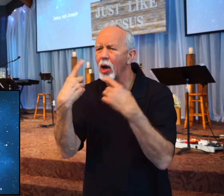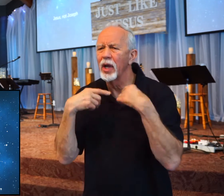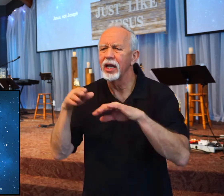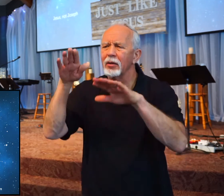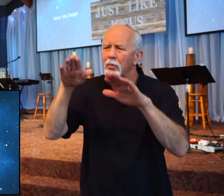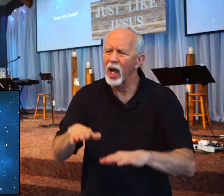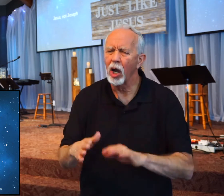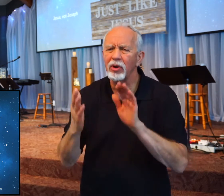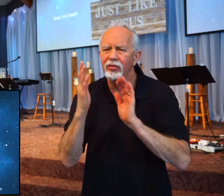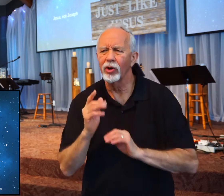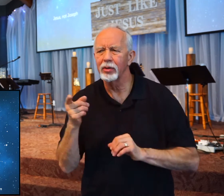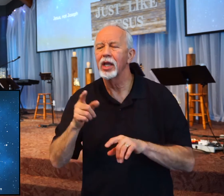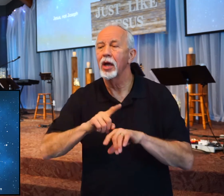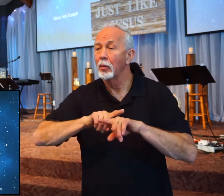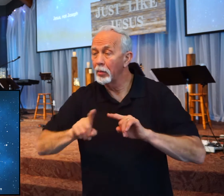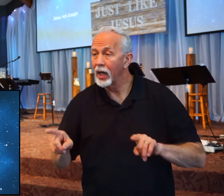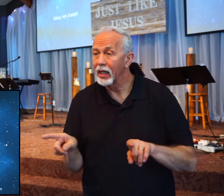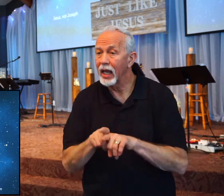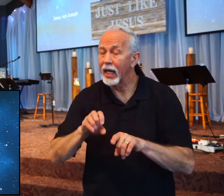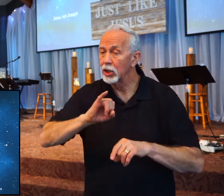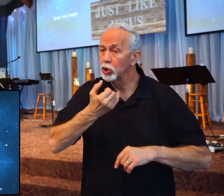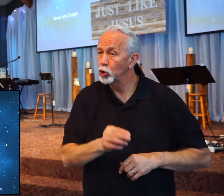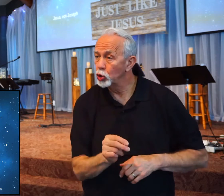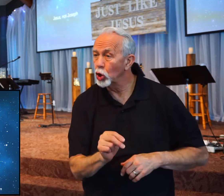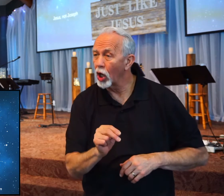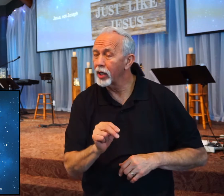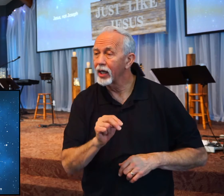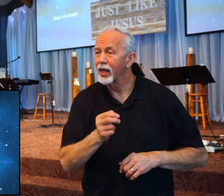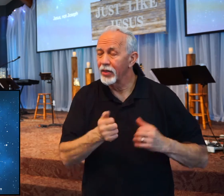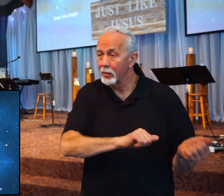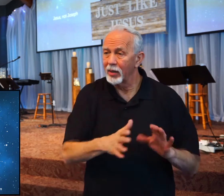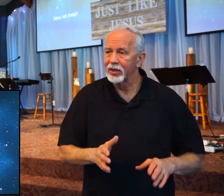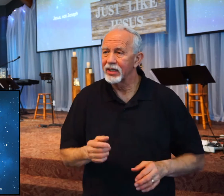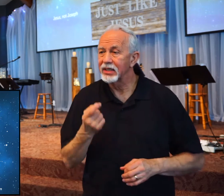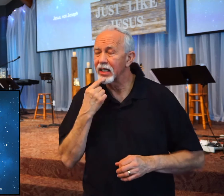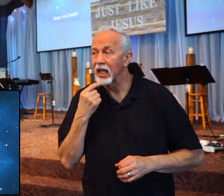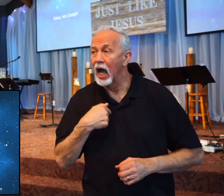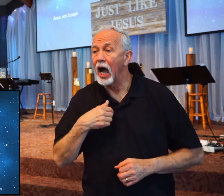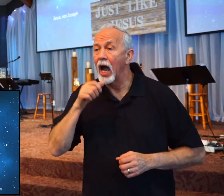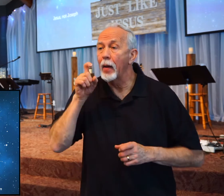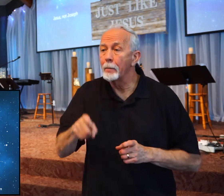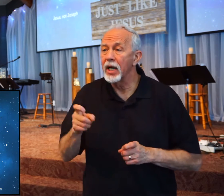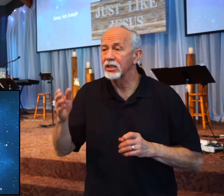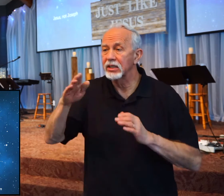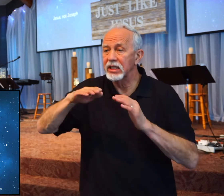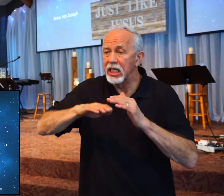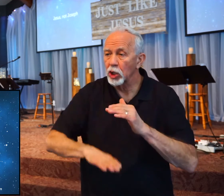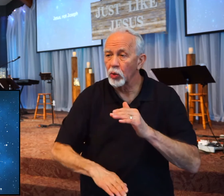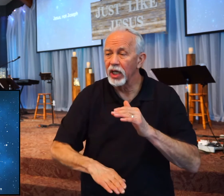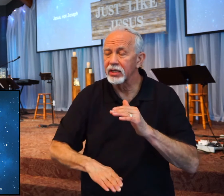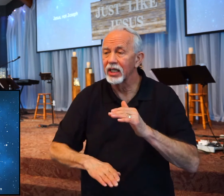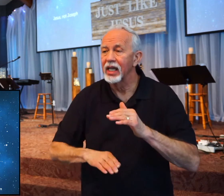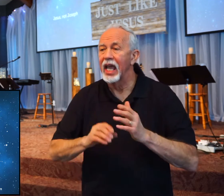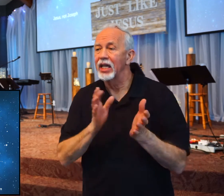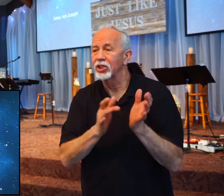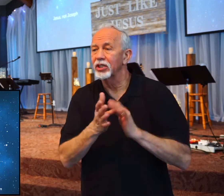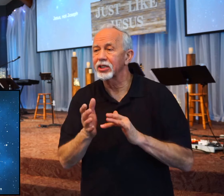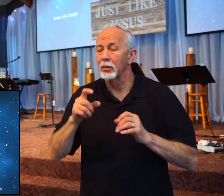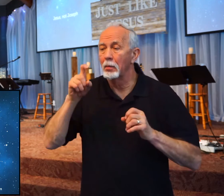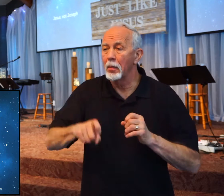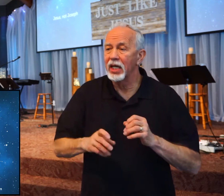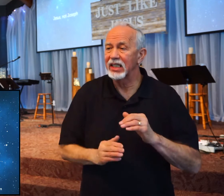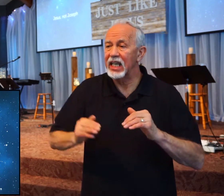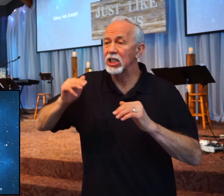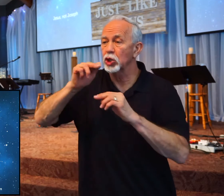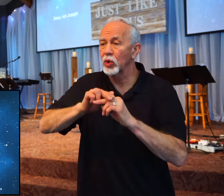But like John the Baptist, who said, I must decrease so that Christ might increase. Right now this morning, Joseph